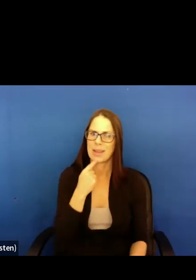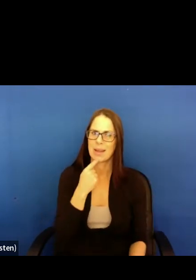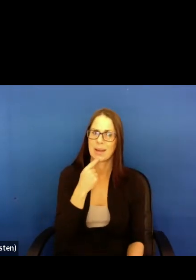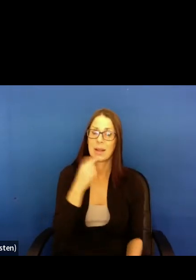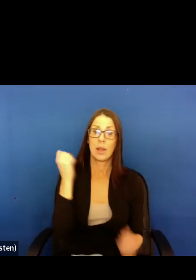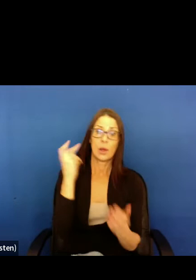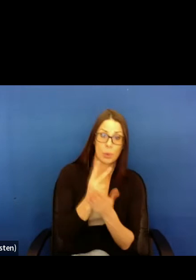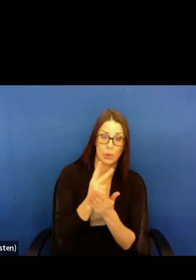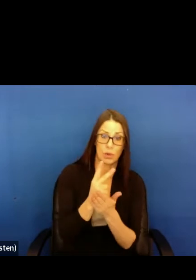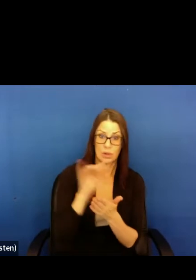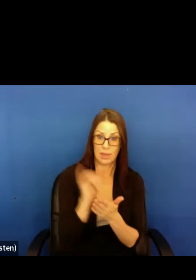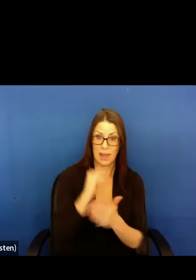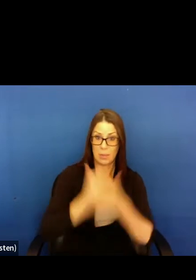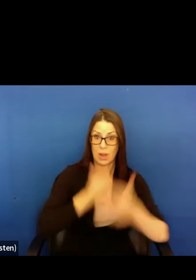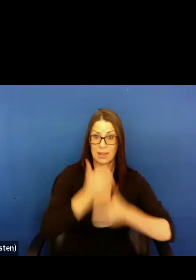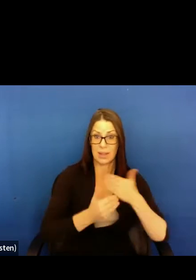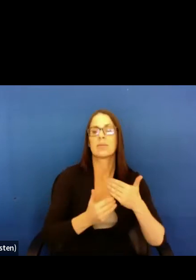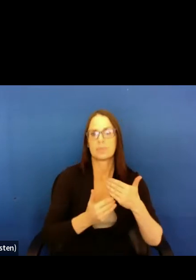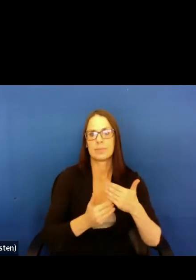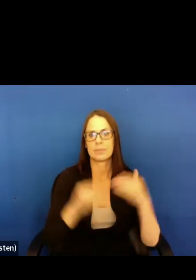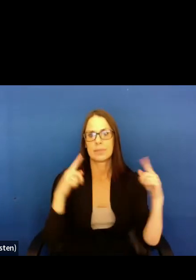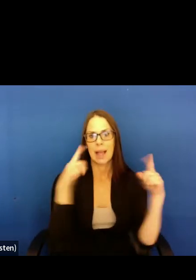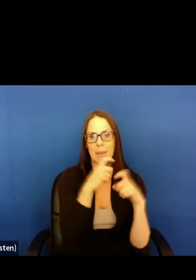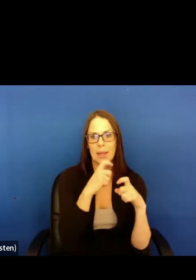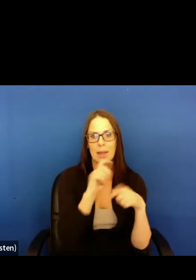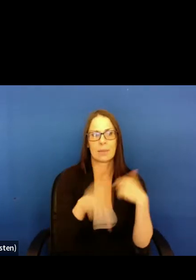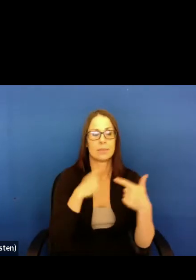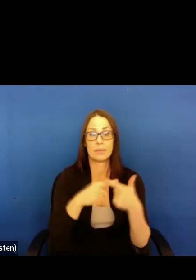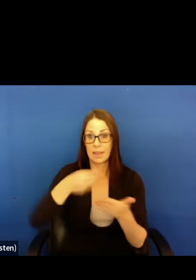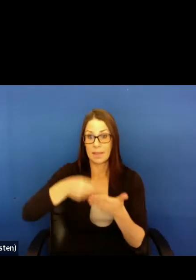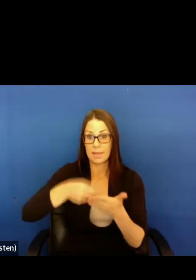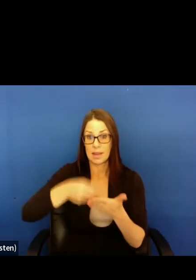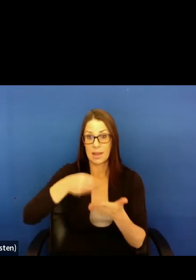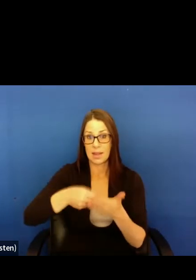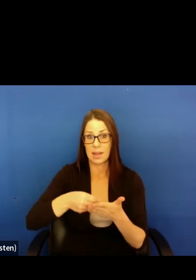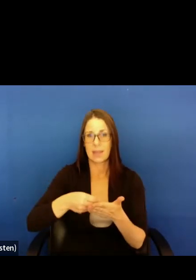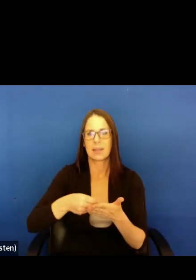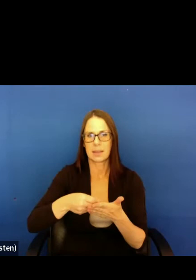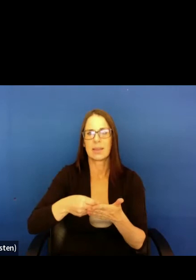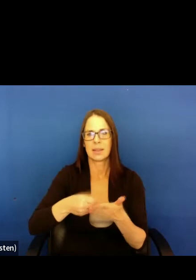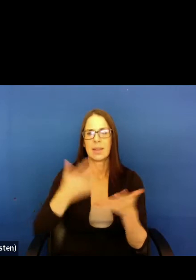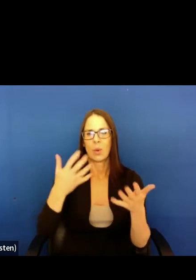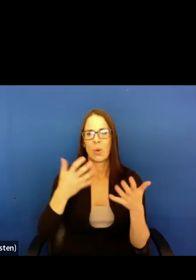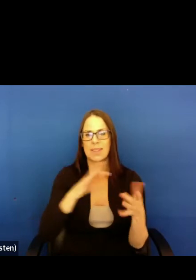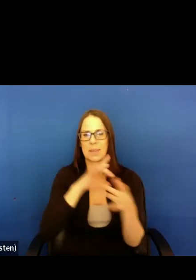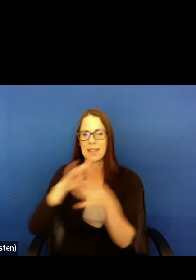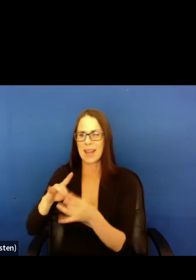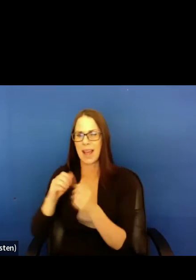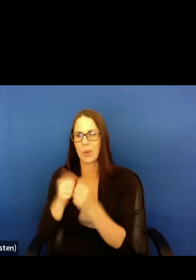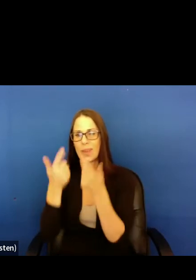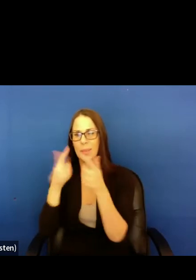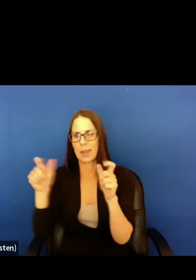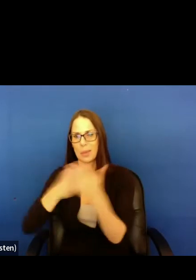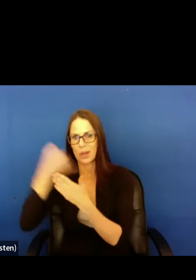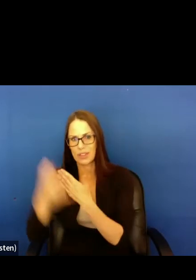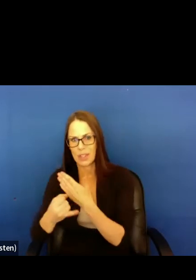approval process is complicated. The funding behind it wants to be tied into bigger things, and we want to really look at our